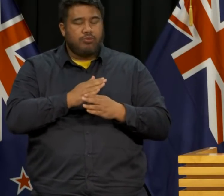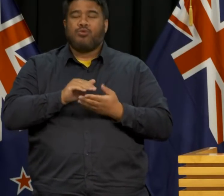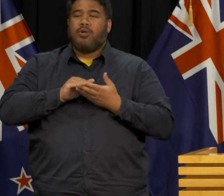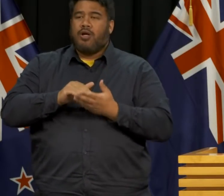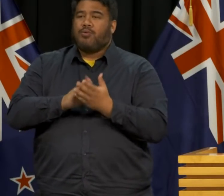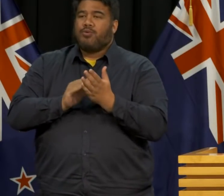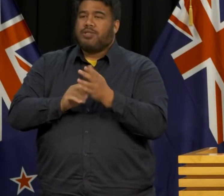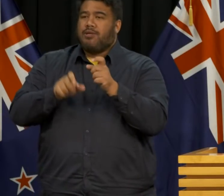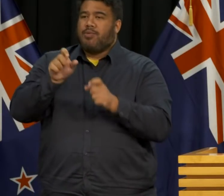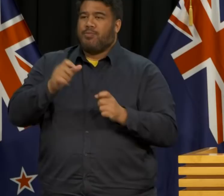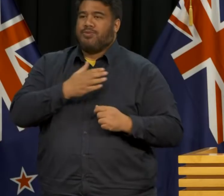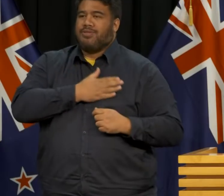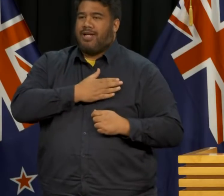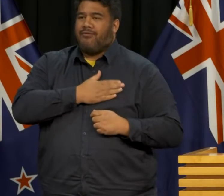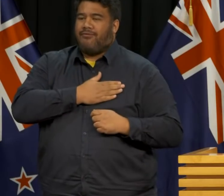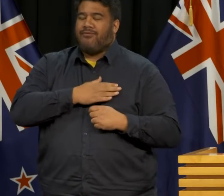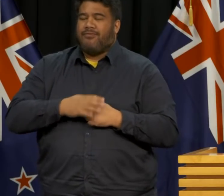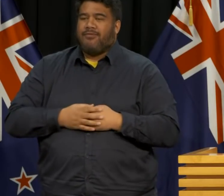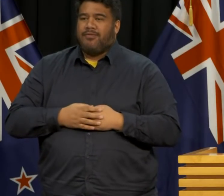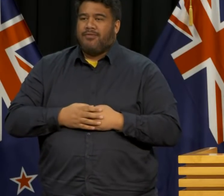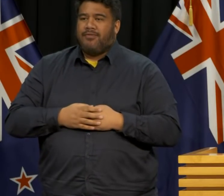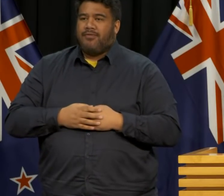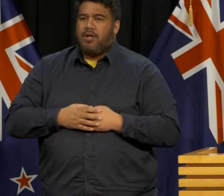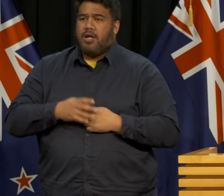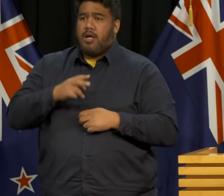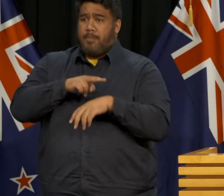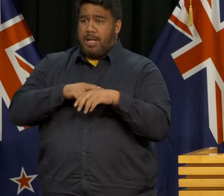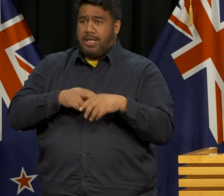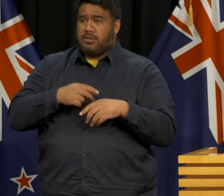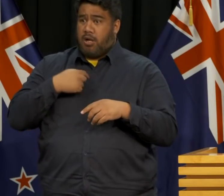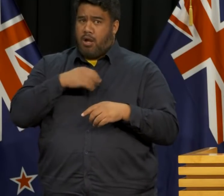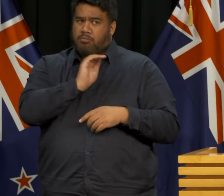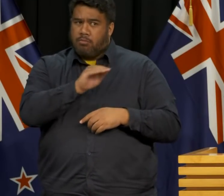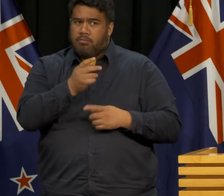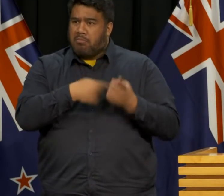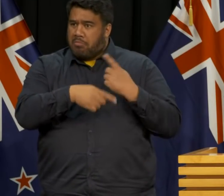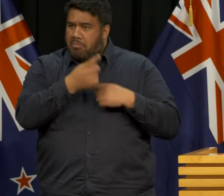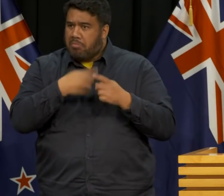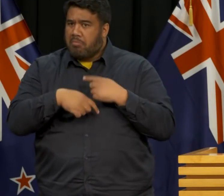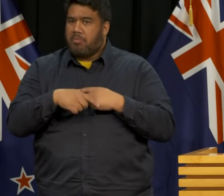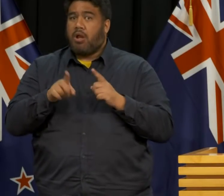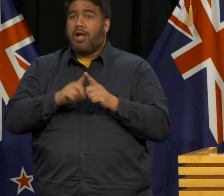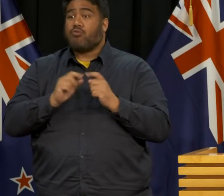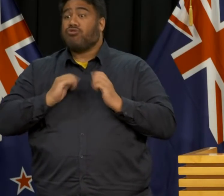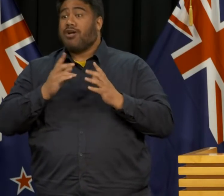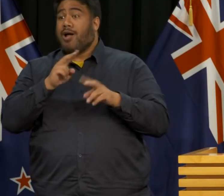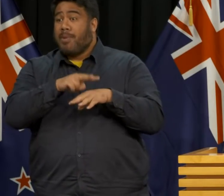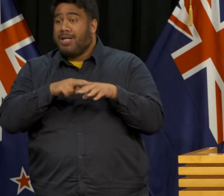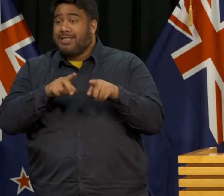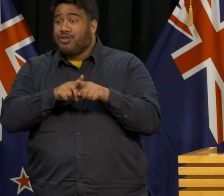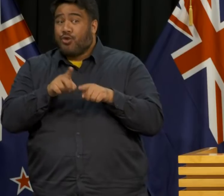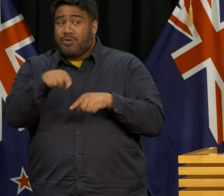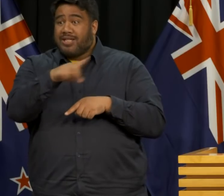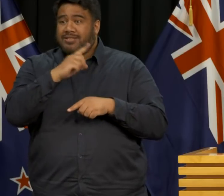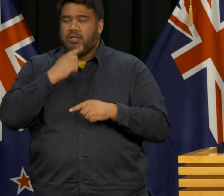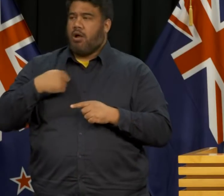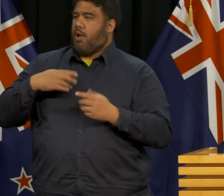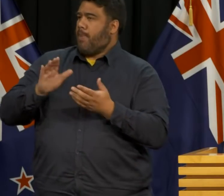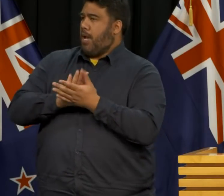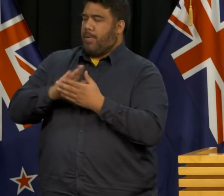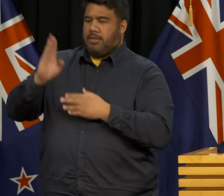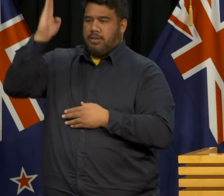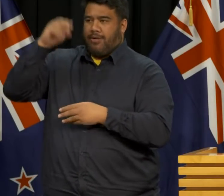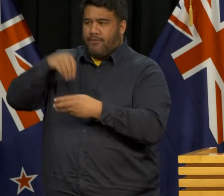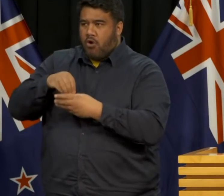do that. And the feedback that I've had from police that I've spoken to, including some retired police who have said they'll put their hand up to come back and